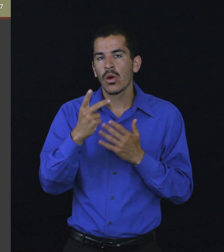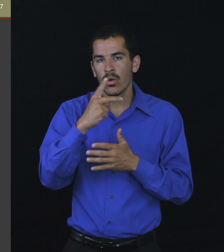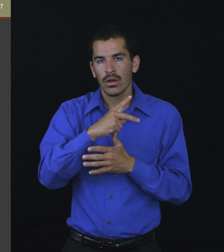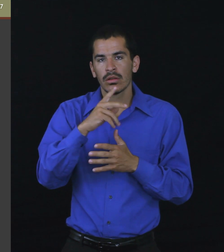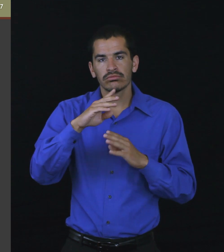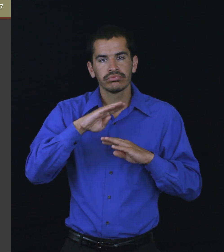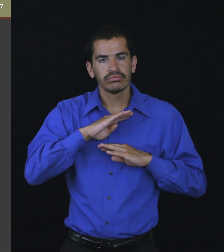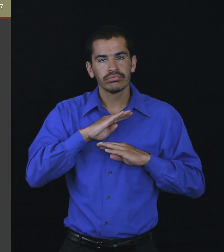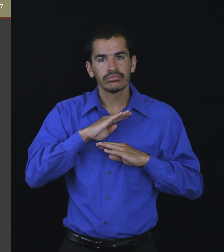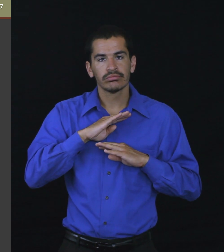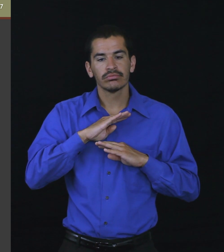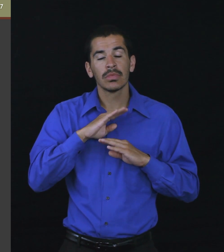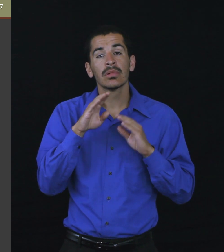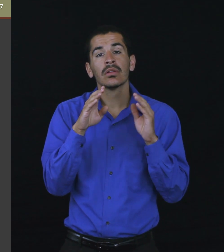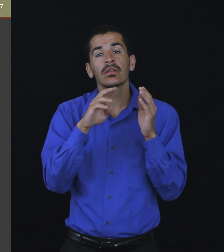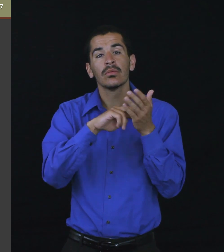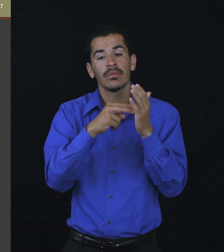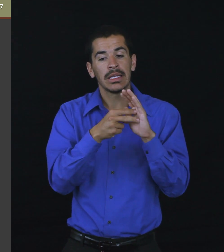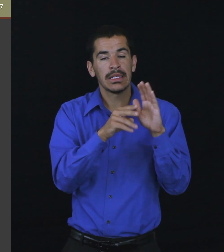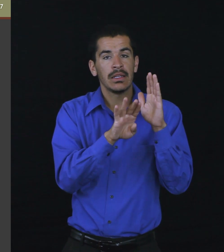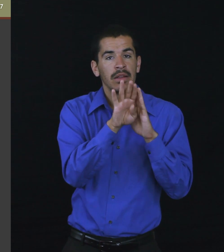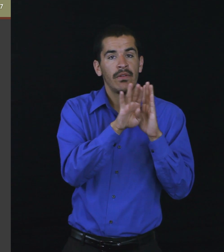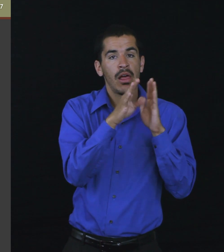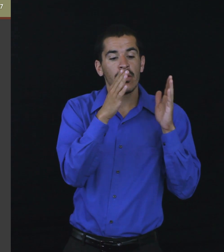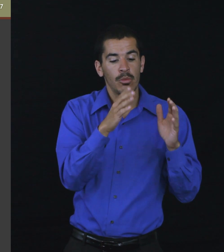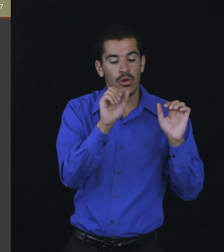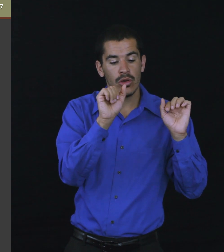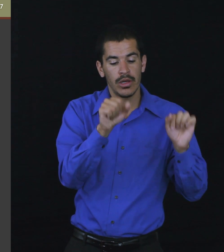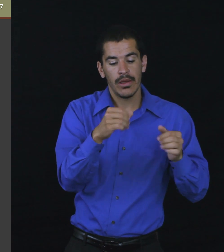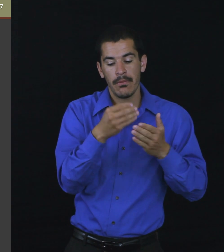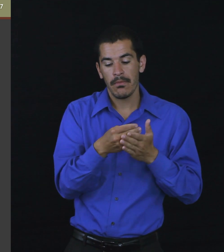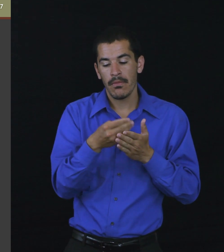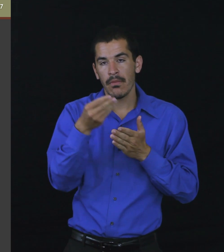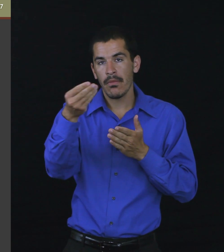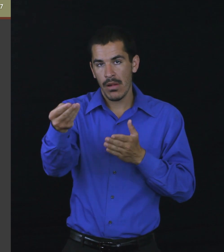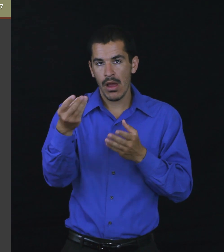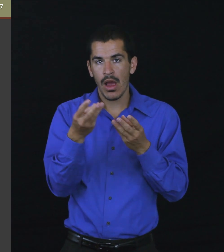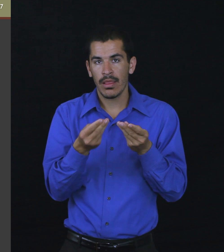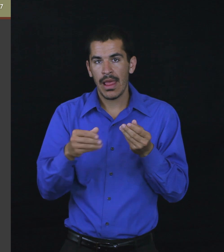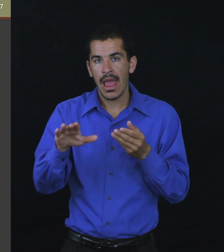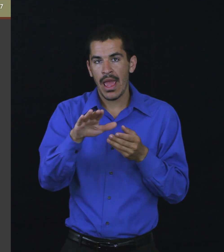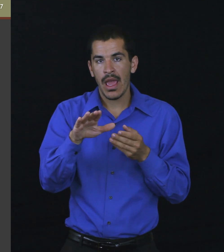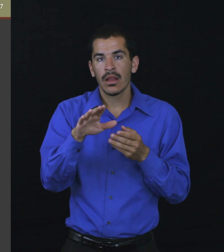The developer can acquire land in 2013.